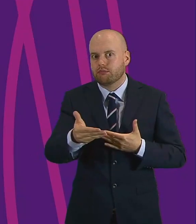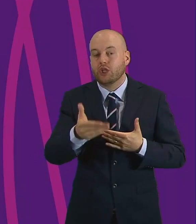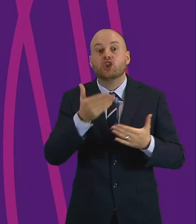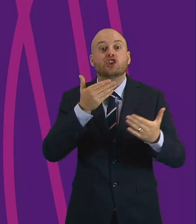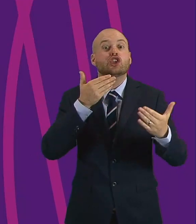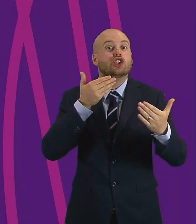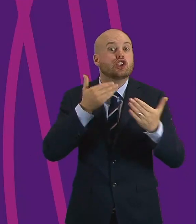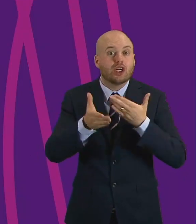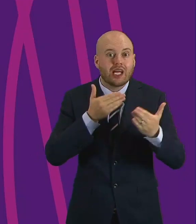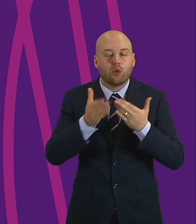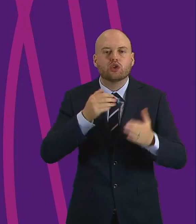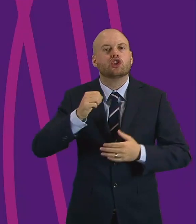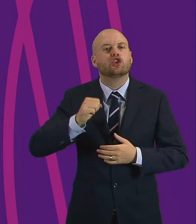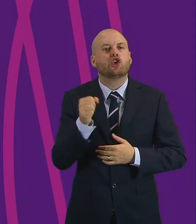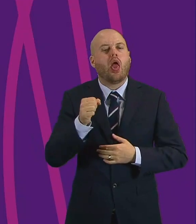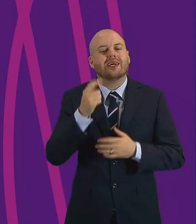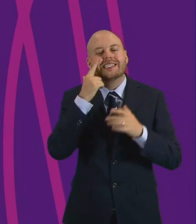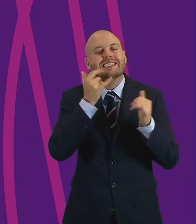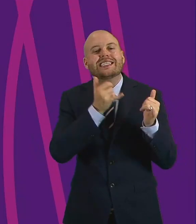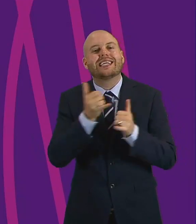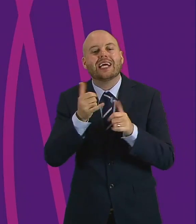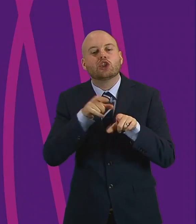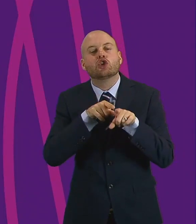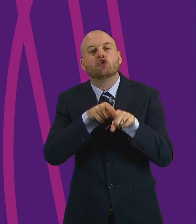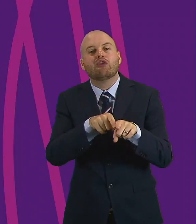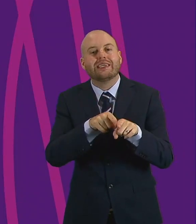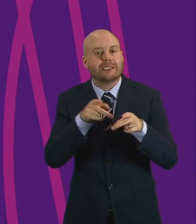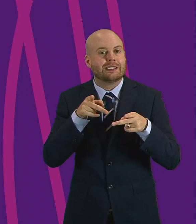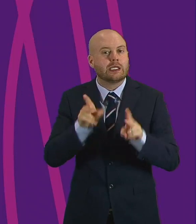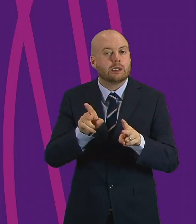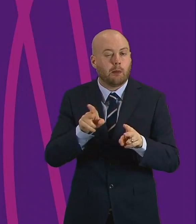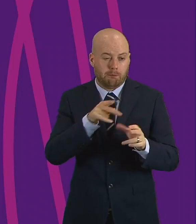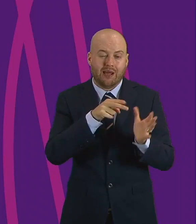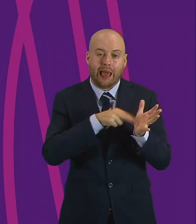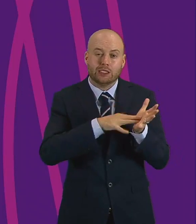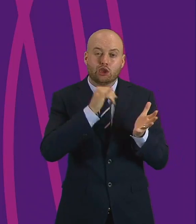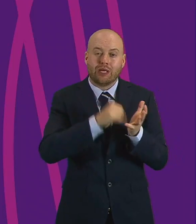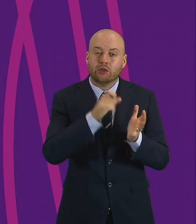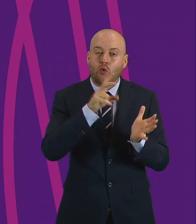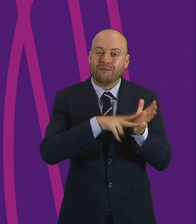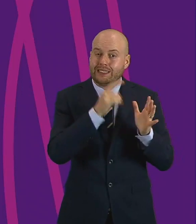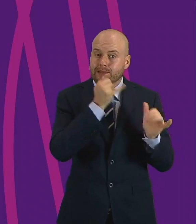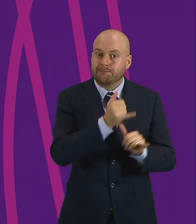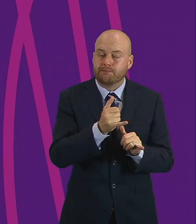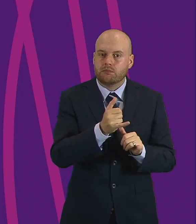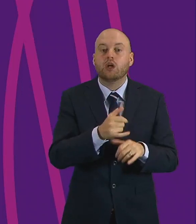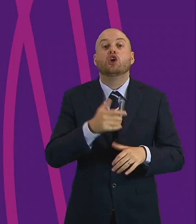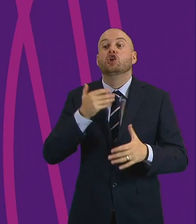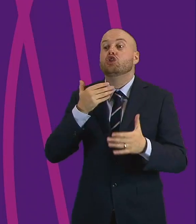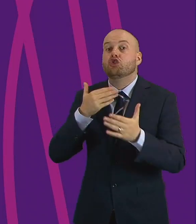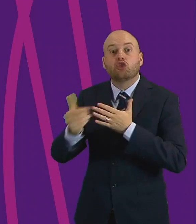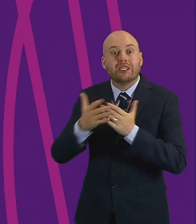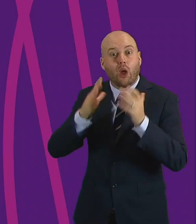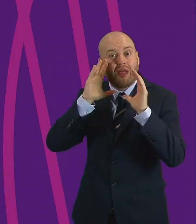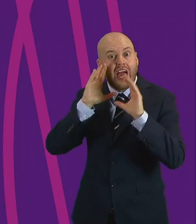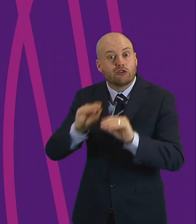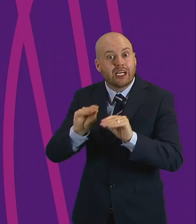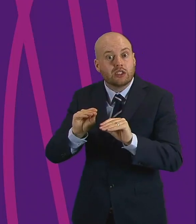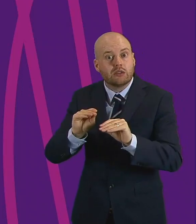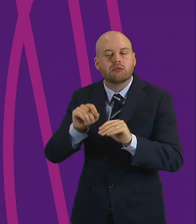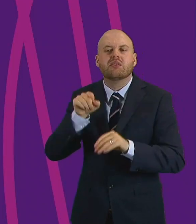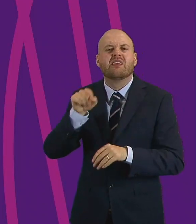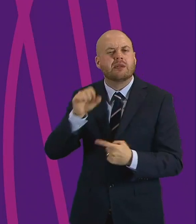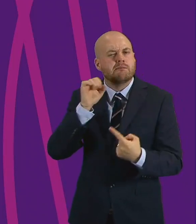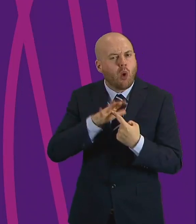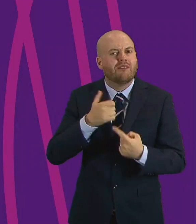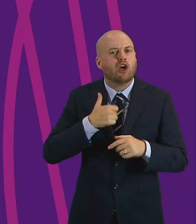Scotland's test and trace system, which is vital to getting our economy moving again, and sort out our education system, which is vital to our children's